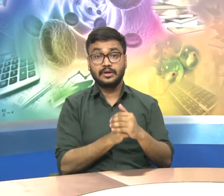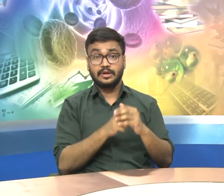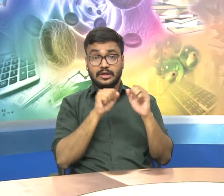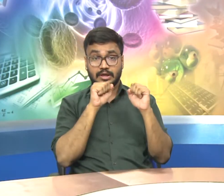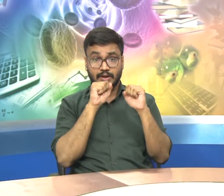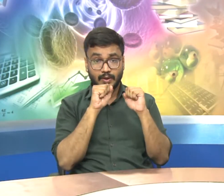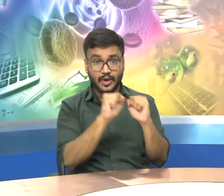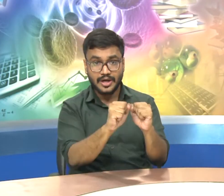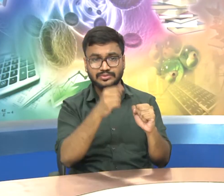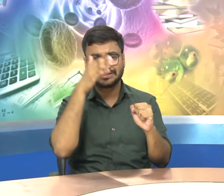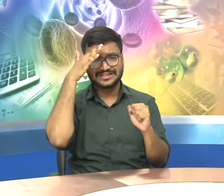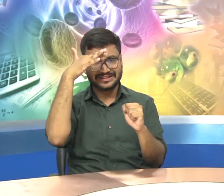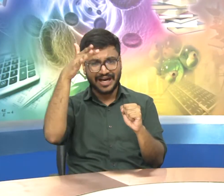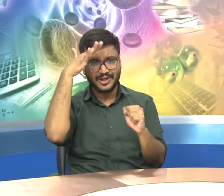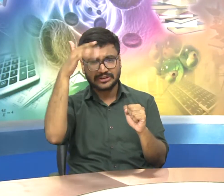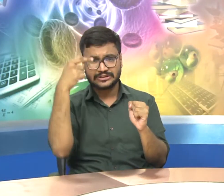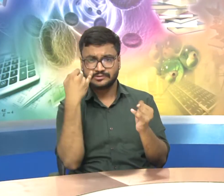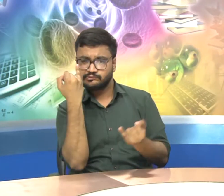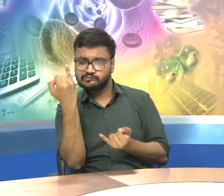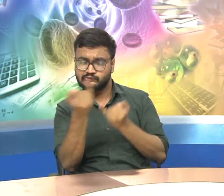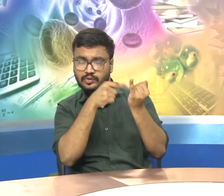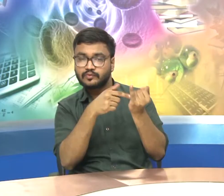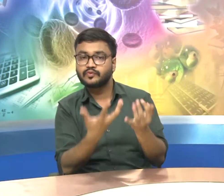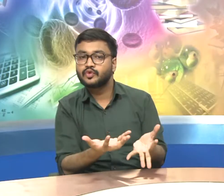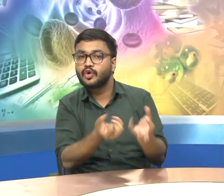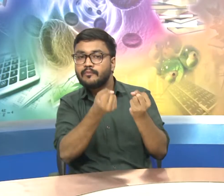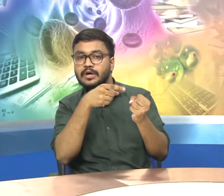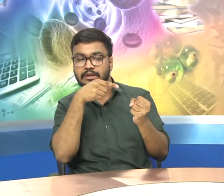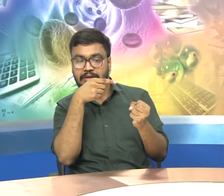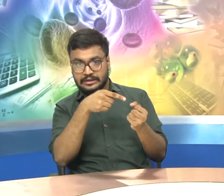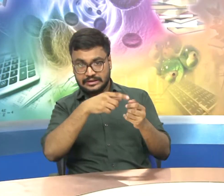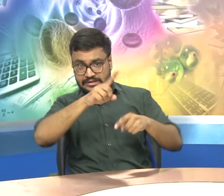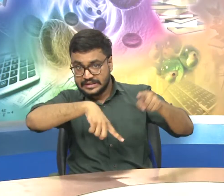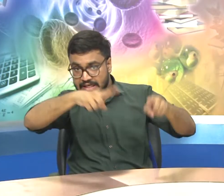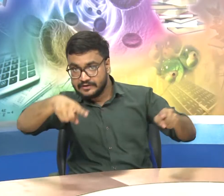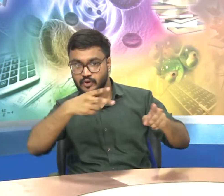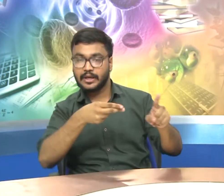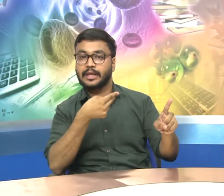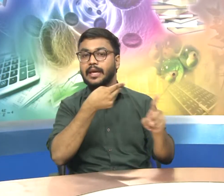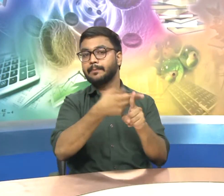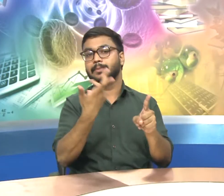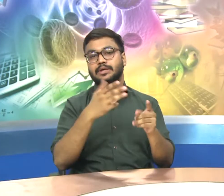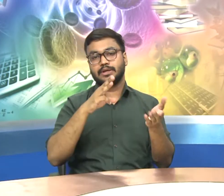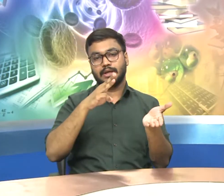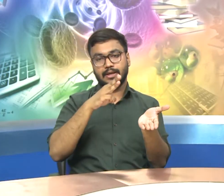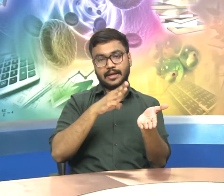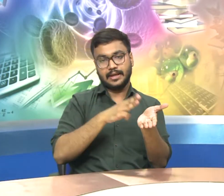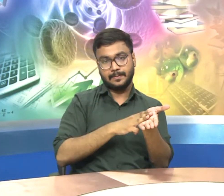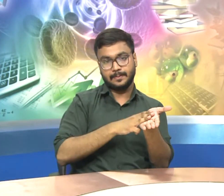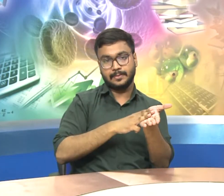improved this theory and formed the modern synthetic theory of evolution.